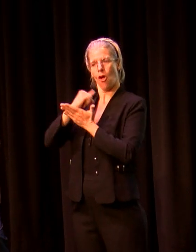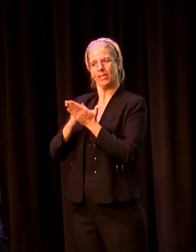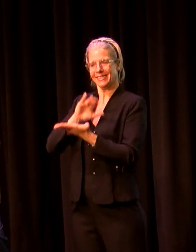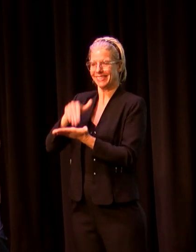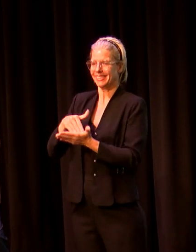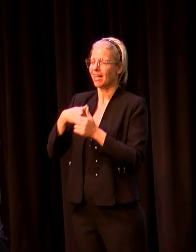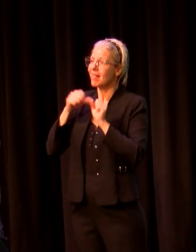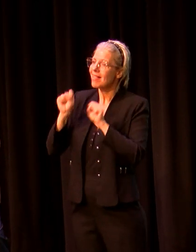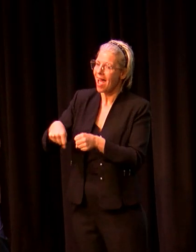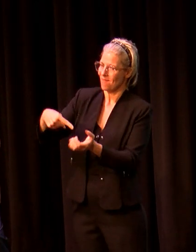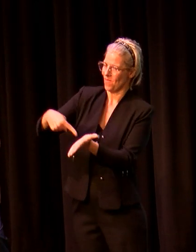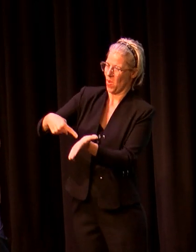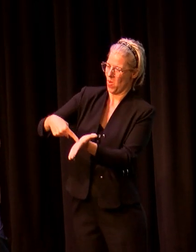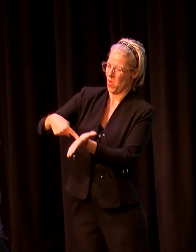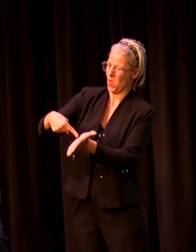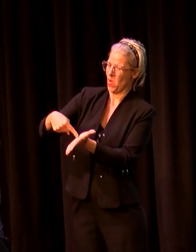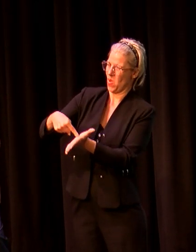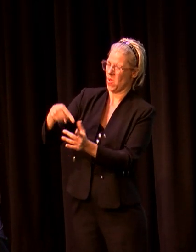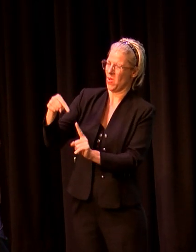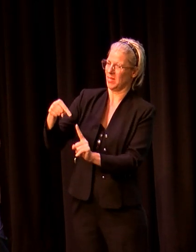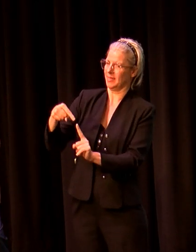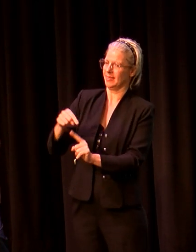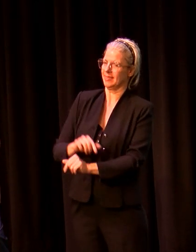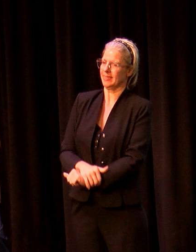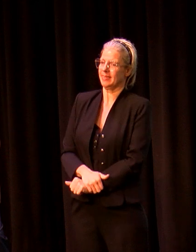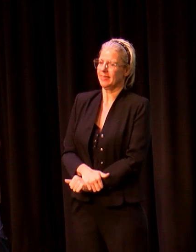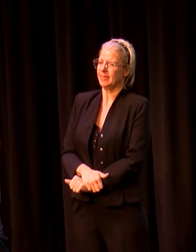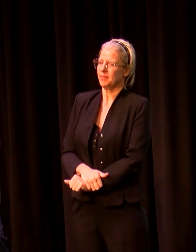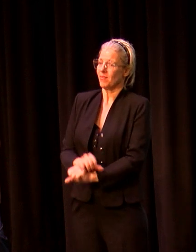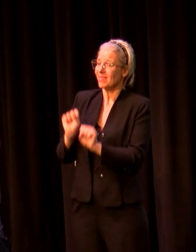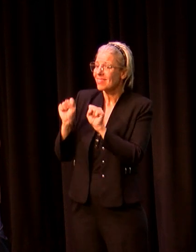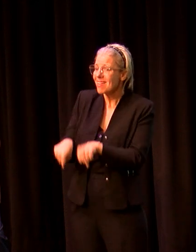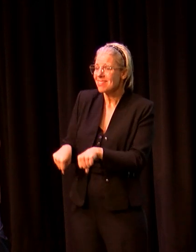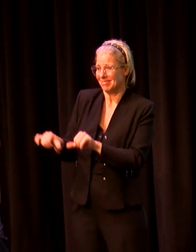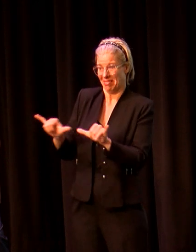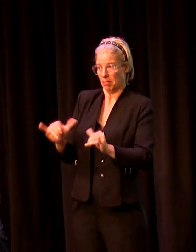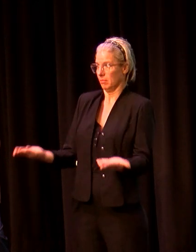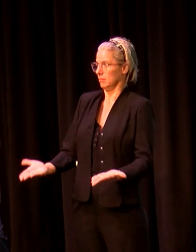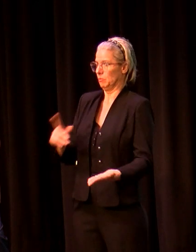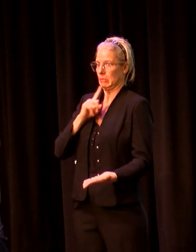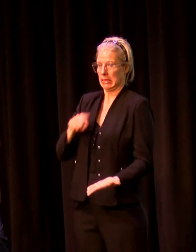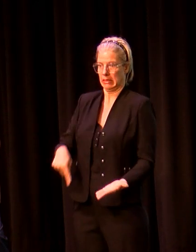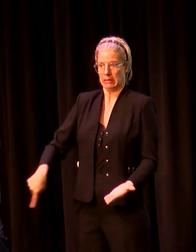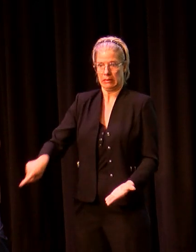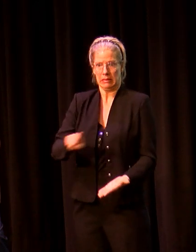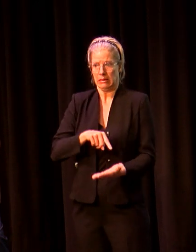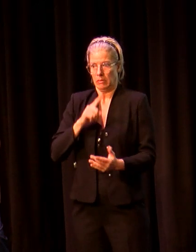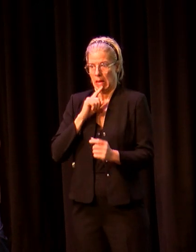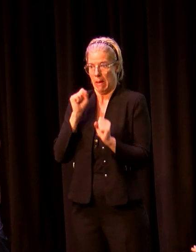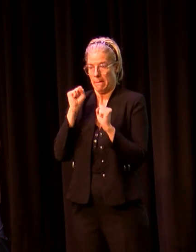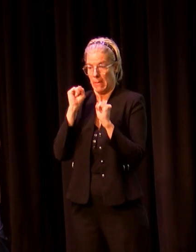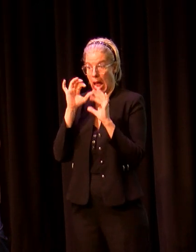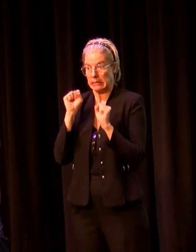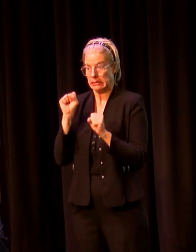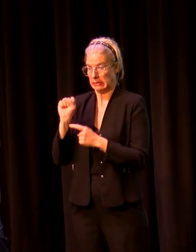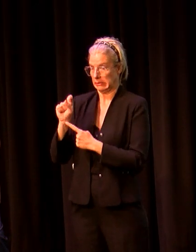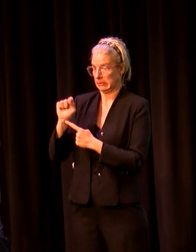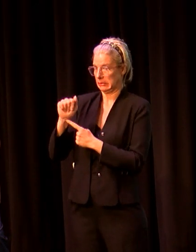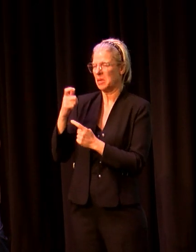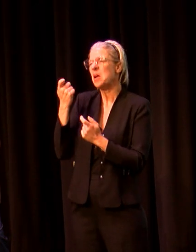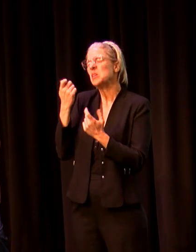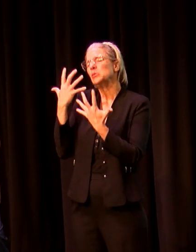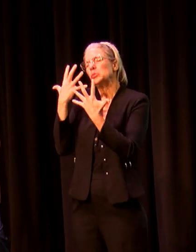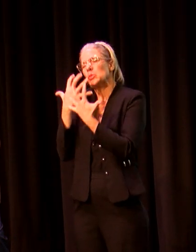affordable. And by affordable, I mean, it could even be very similar to this, because this is an amazing space, a little dark, but really